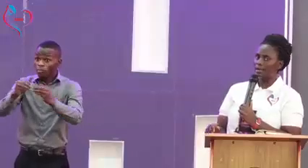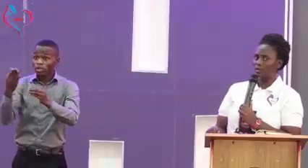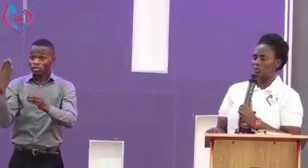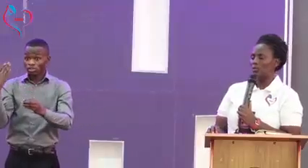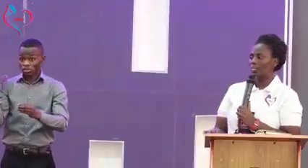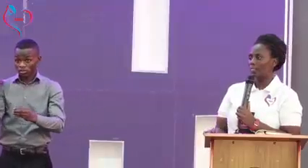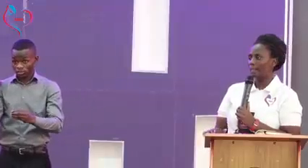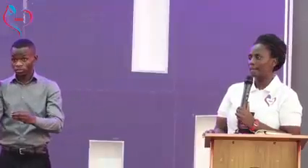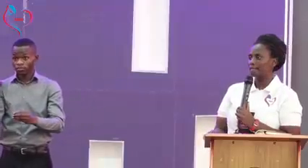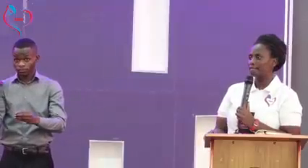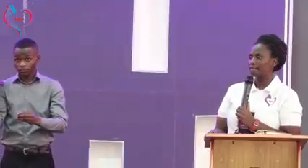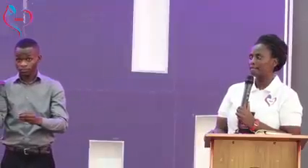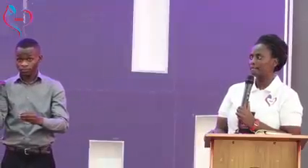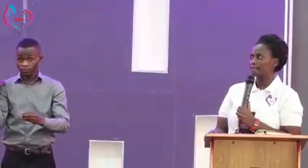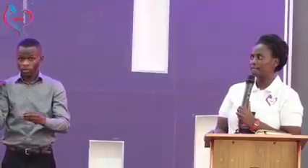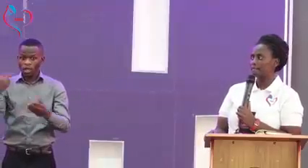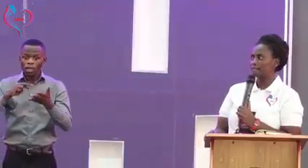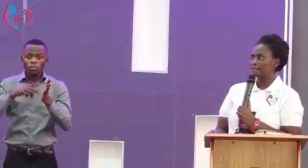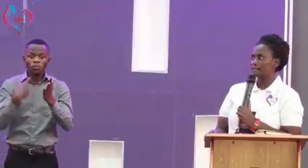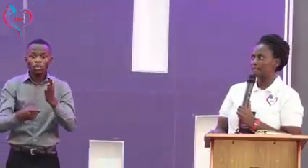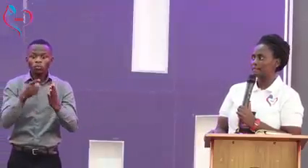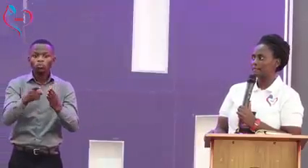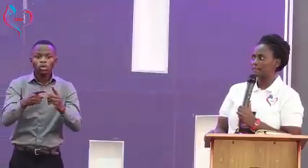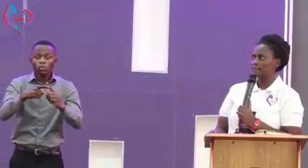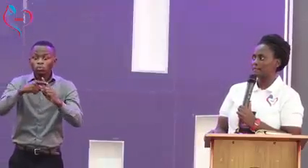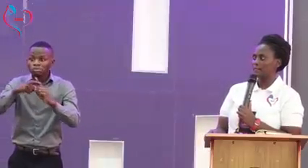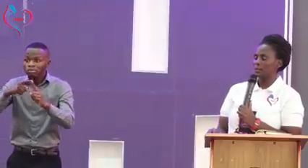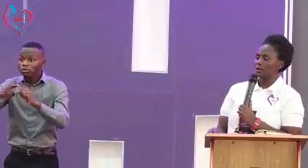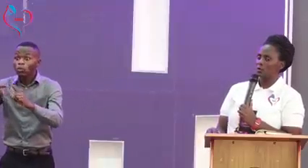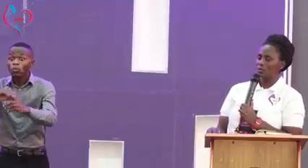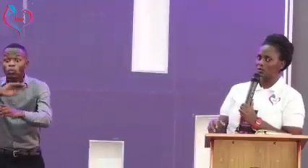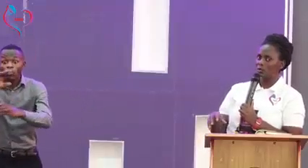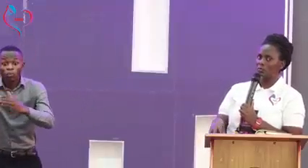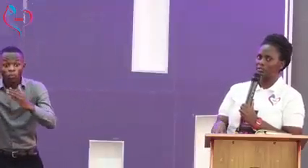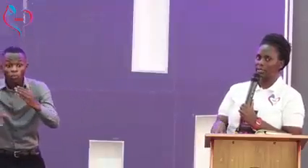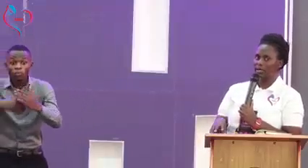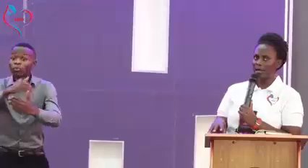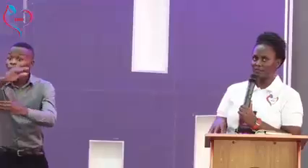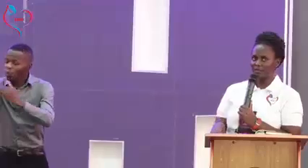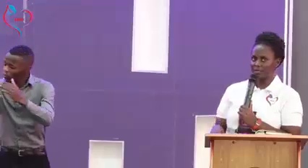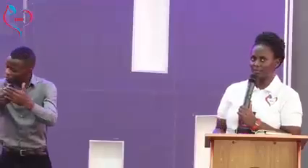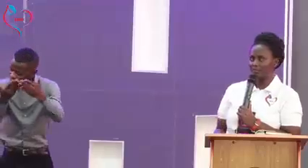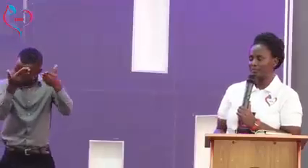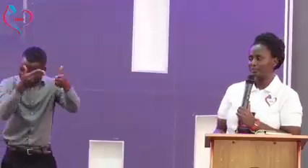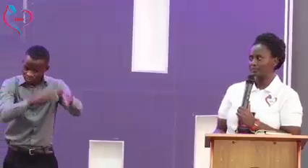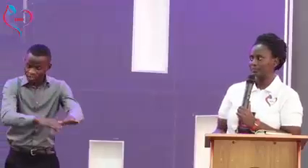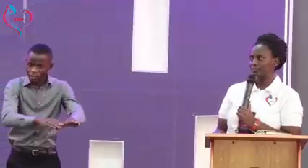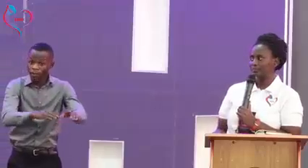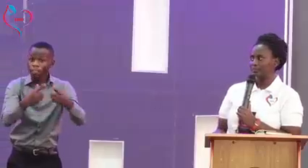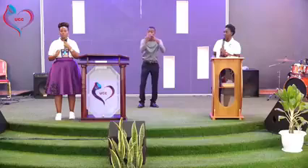you have killed them. They are dead. You have killed them. But